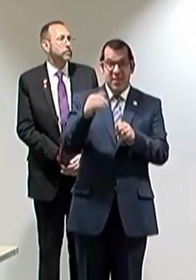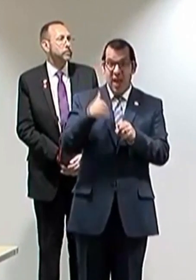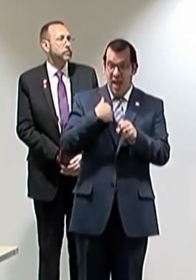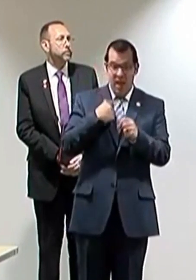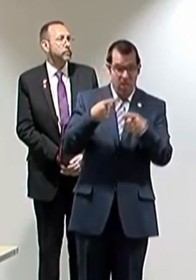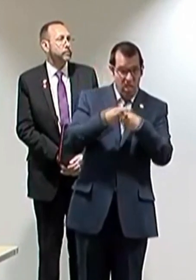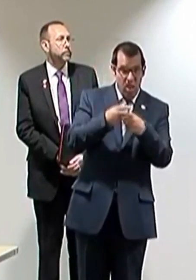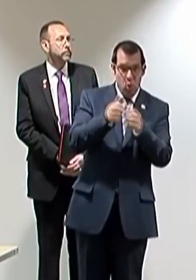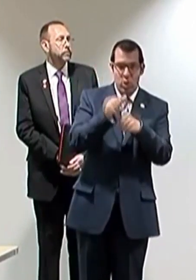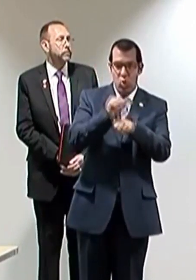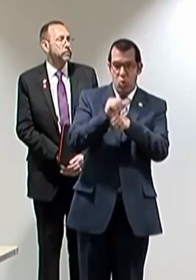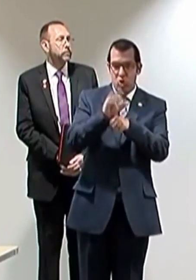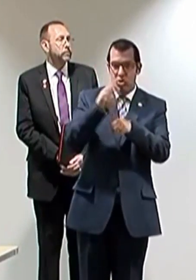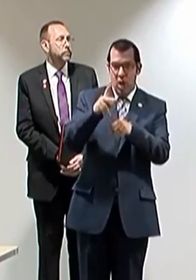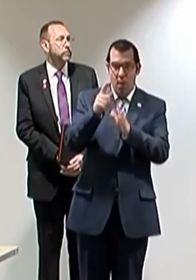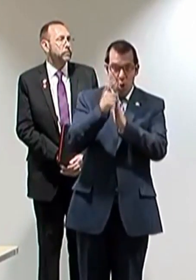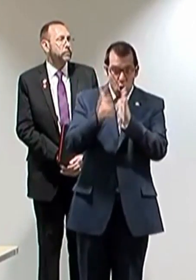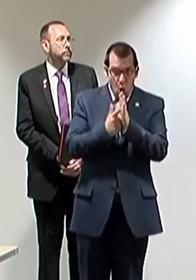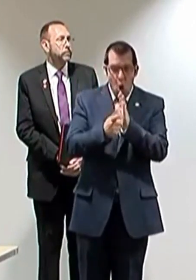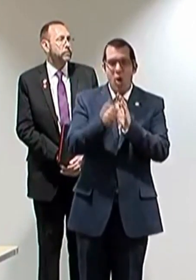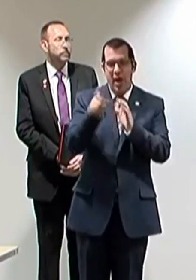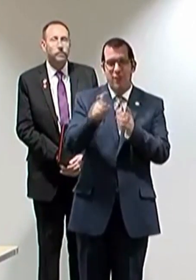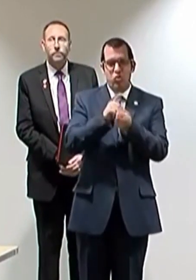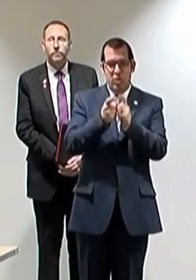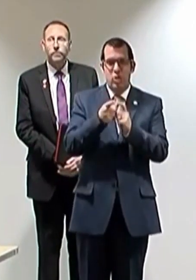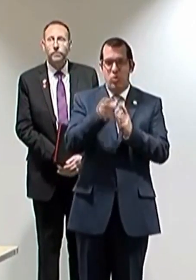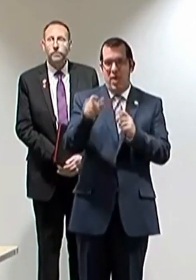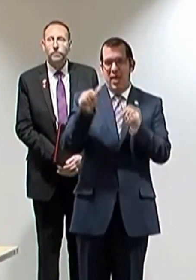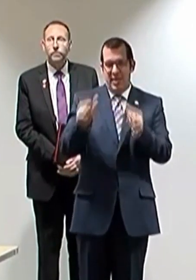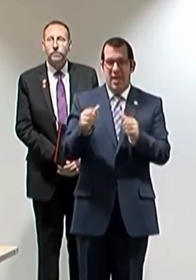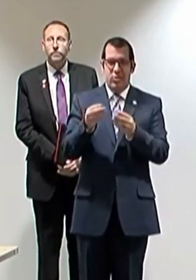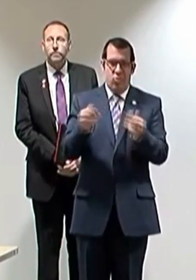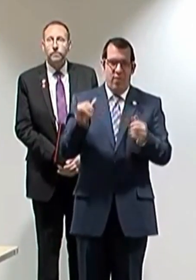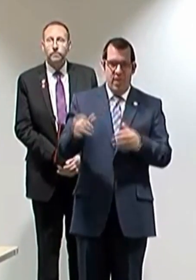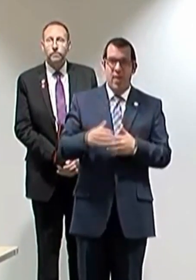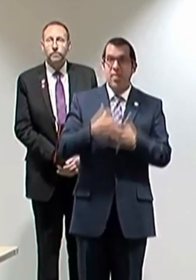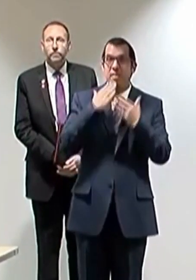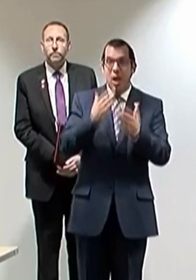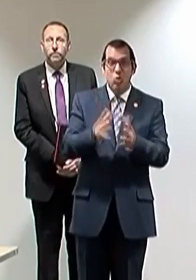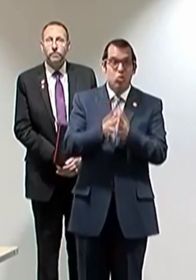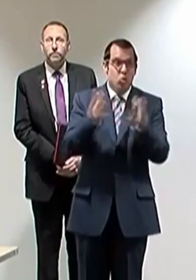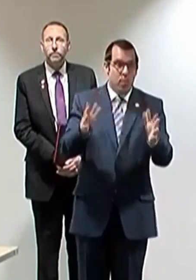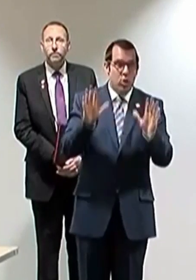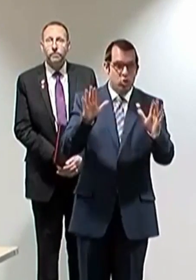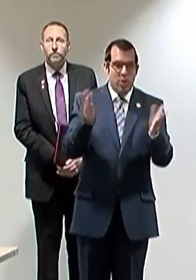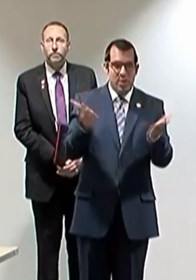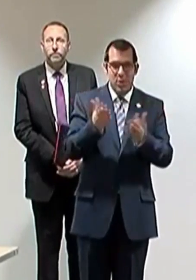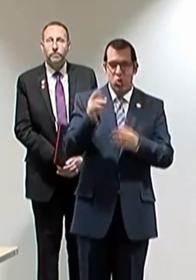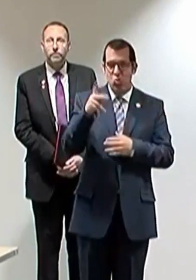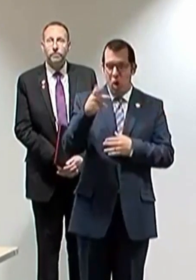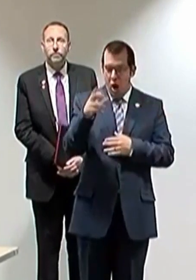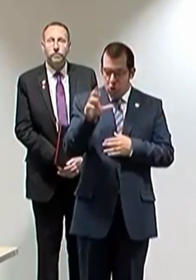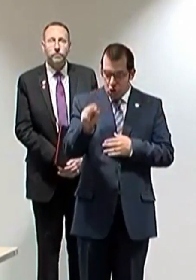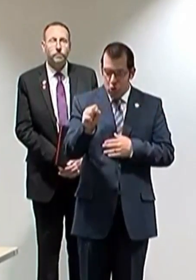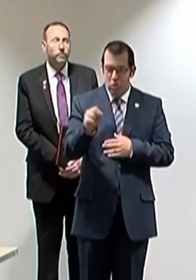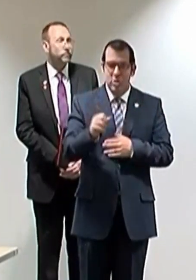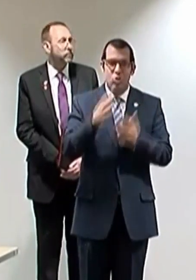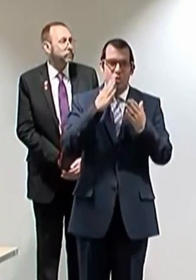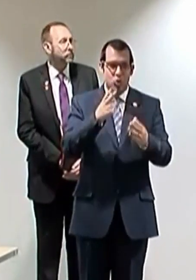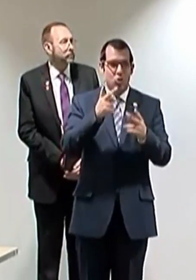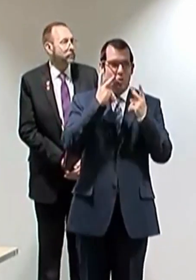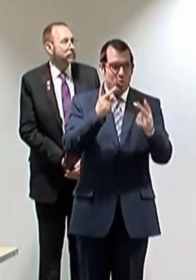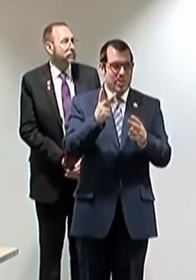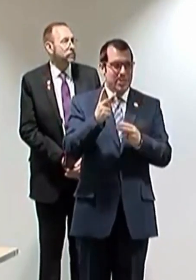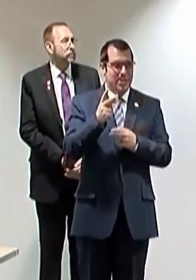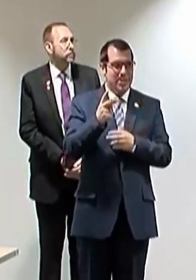then that needs to be changed so they have that remedy. Thank you all very much. It's great to be in Rogers, and it's good to see